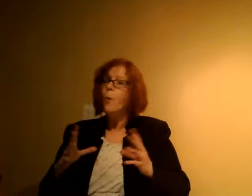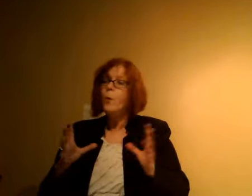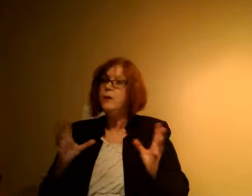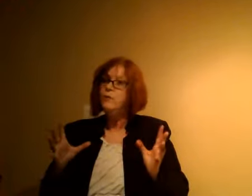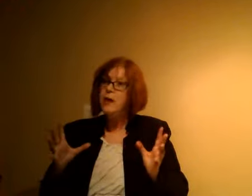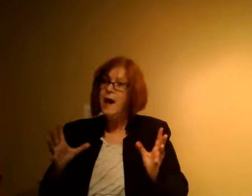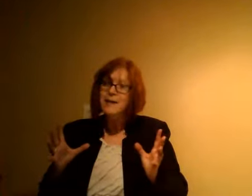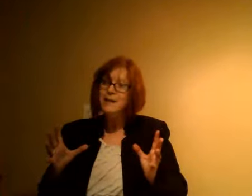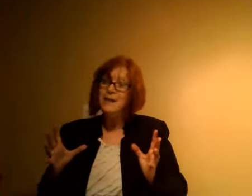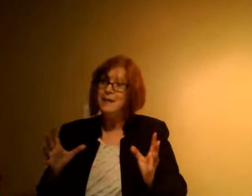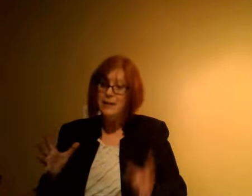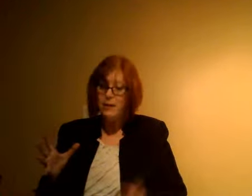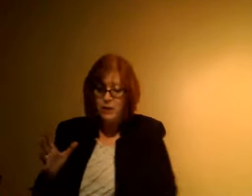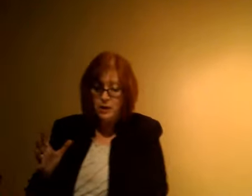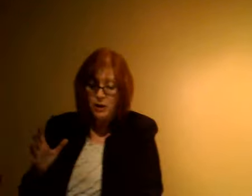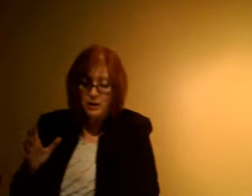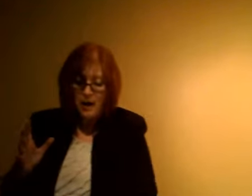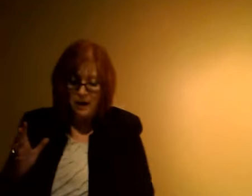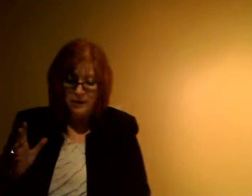when in reality they really are not.